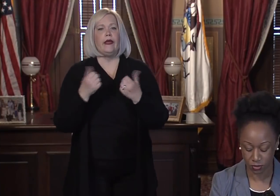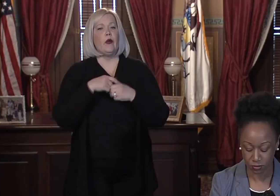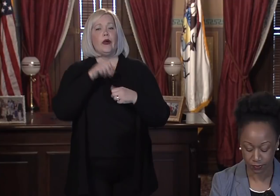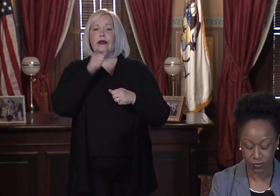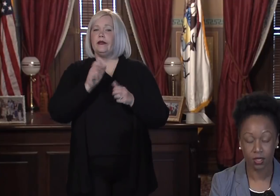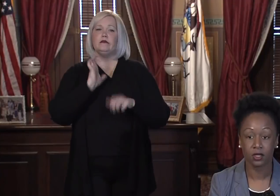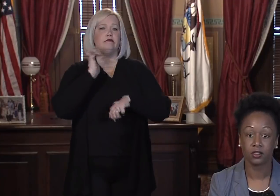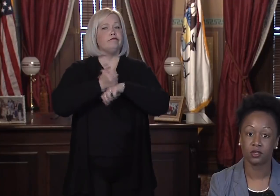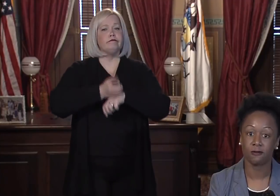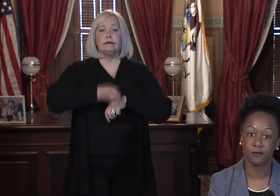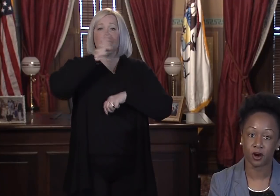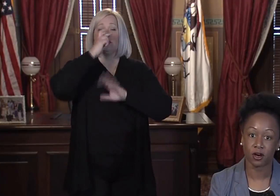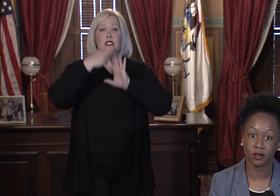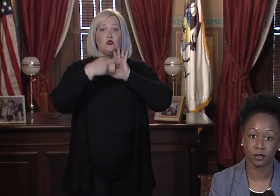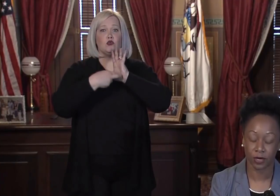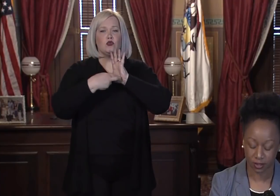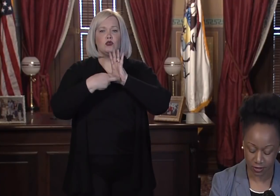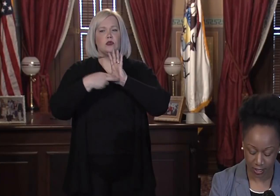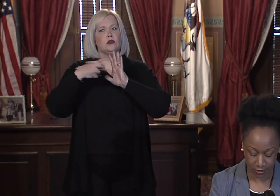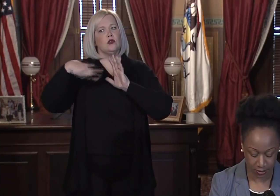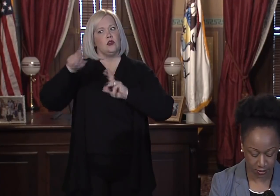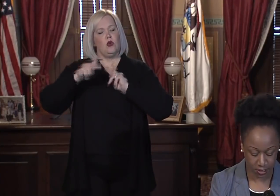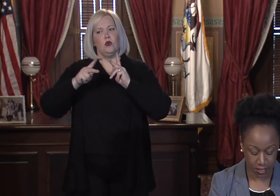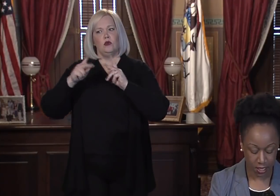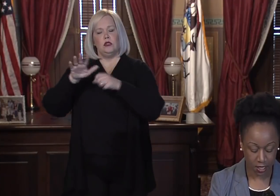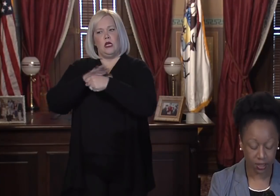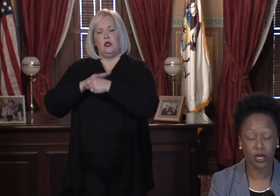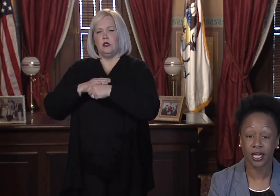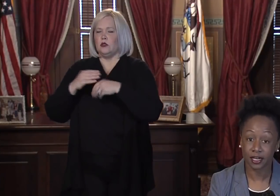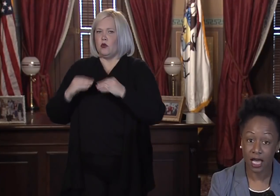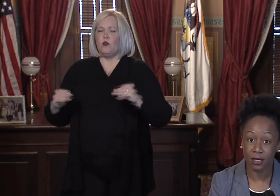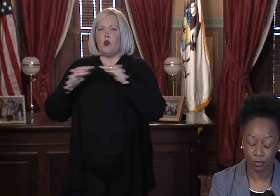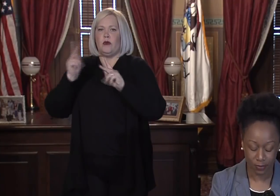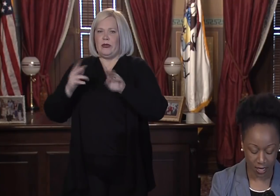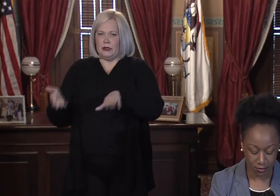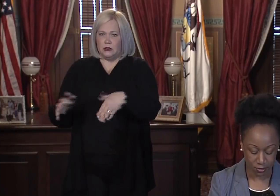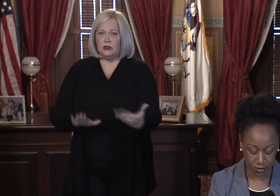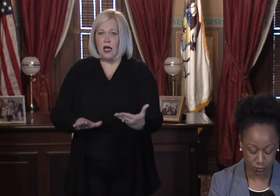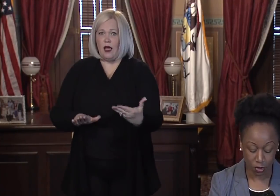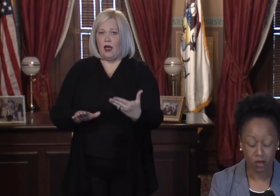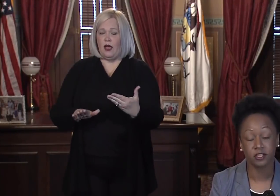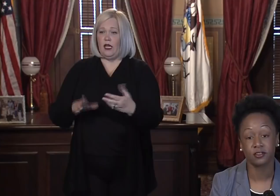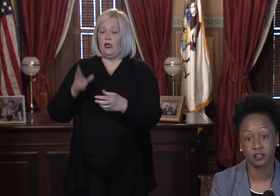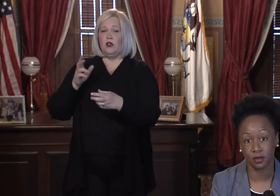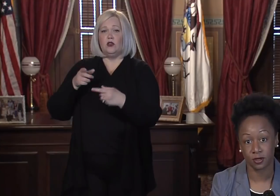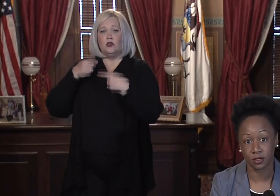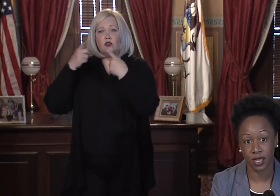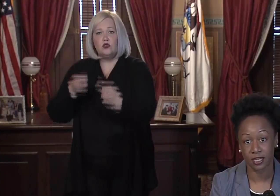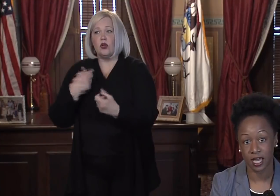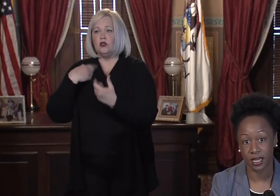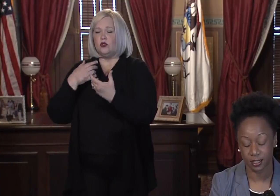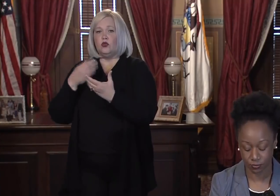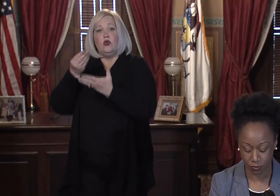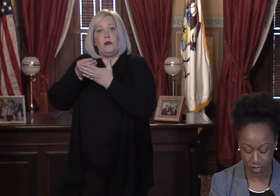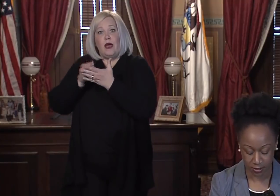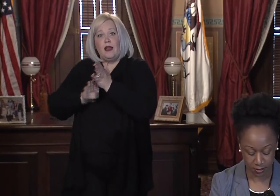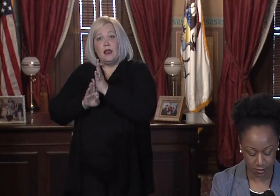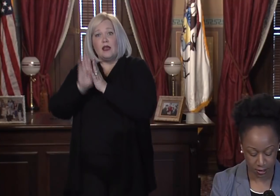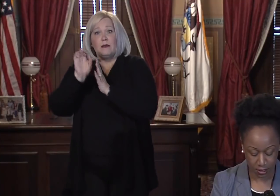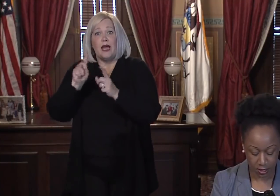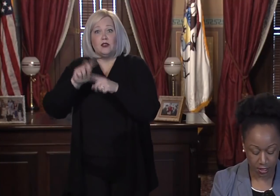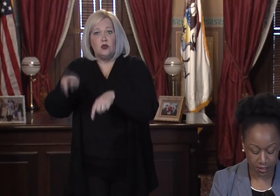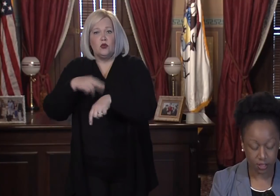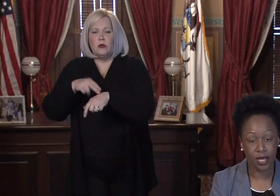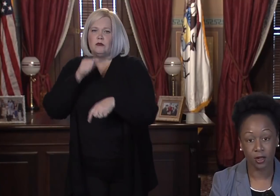too soon saw far greater deaths. Their economic rebounds were also slower and not as